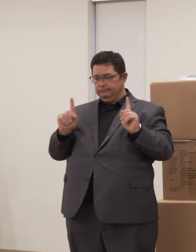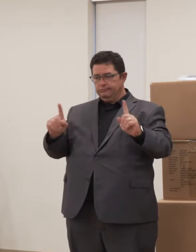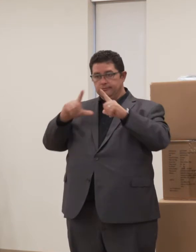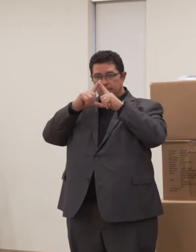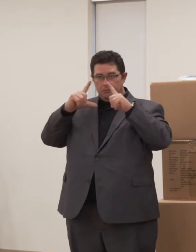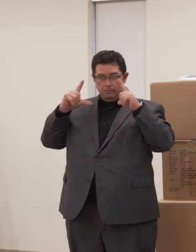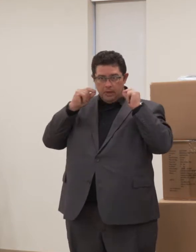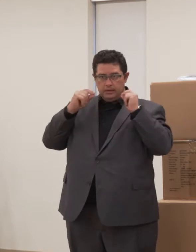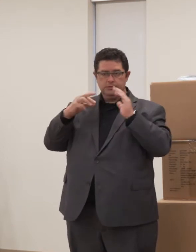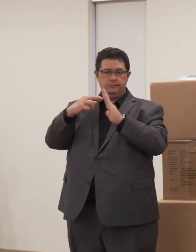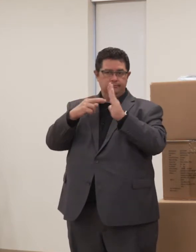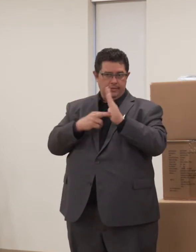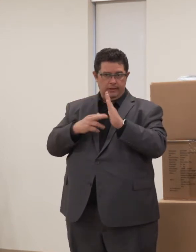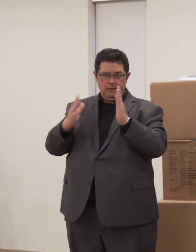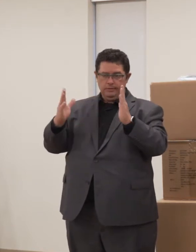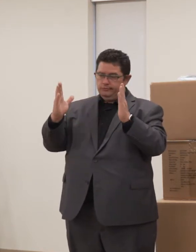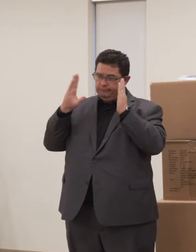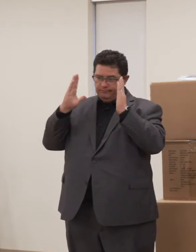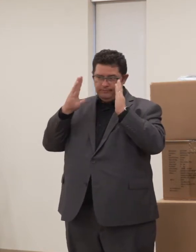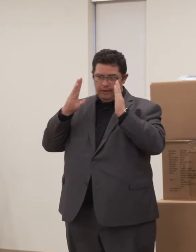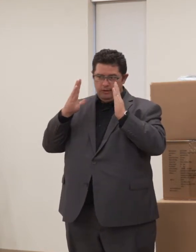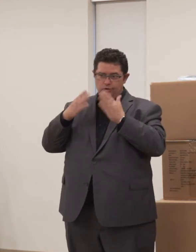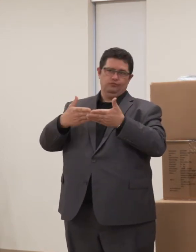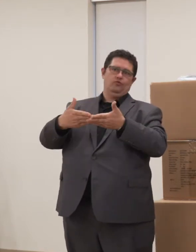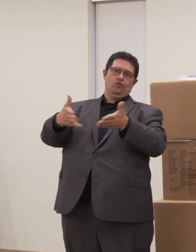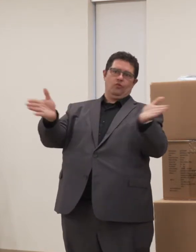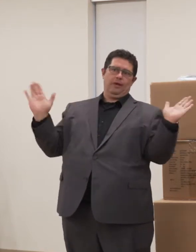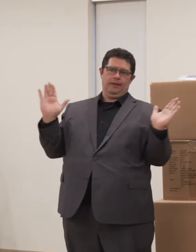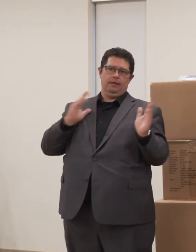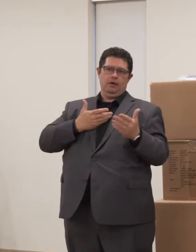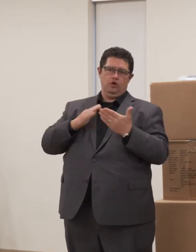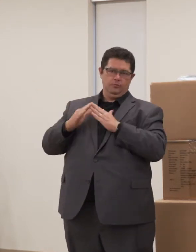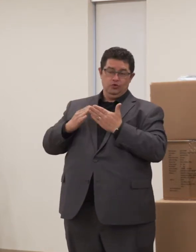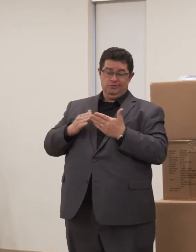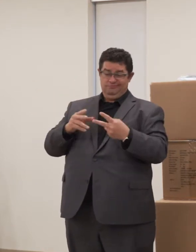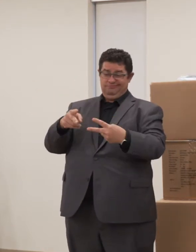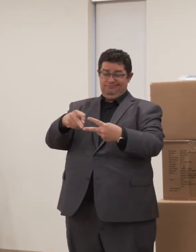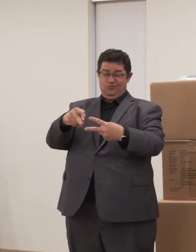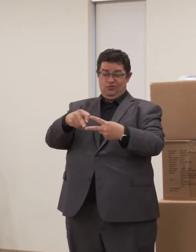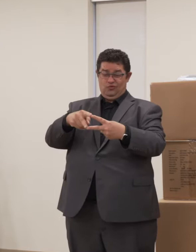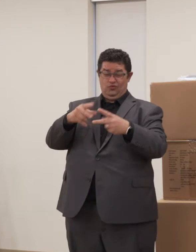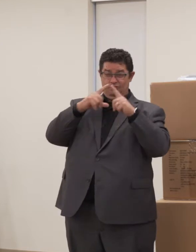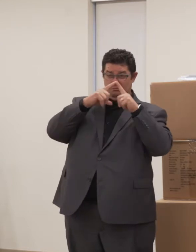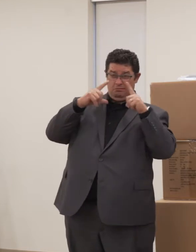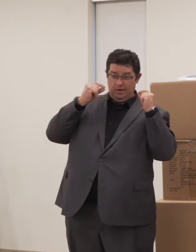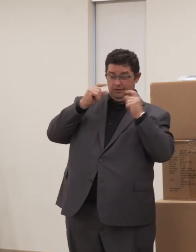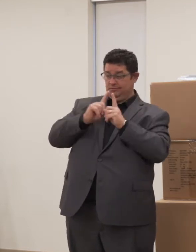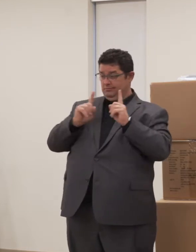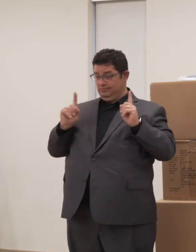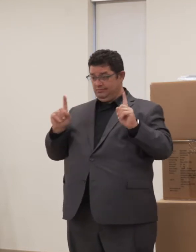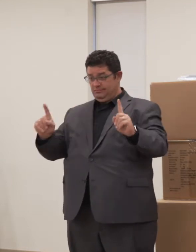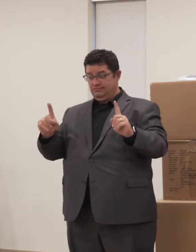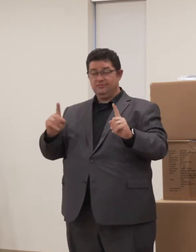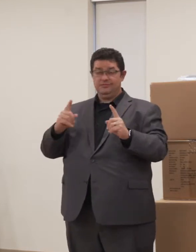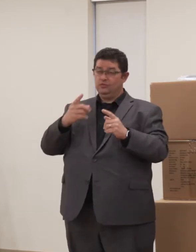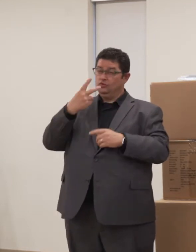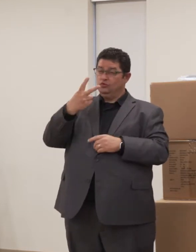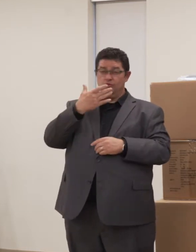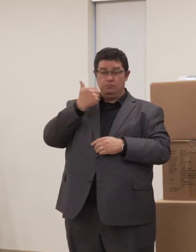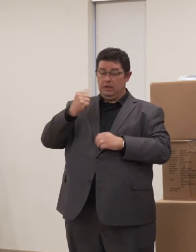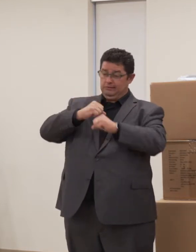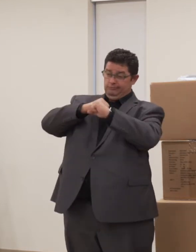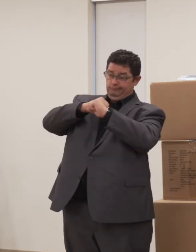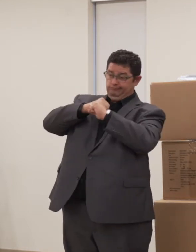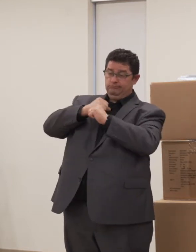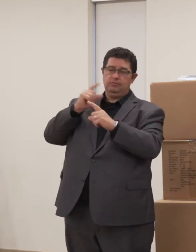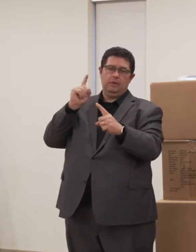followed in our community. Those are our 2 most powerful deterrents until a vaccine is widely available. As